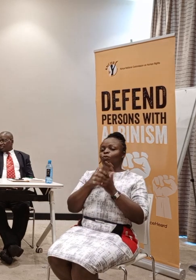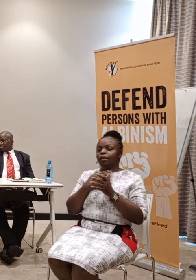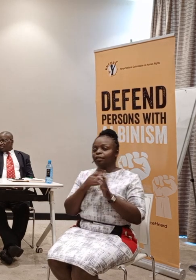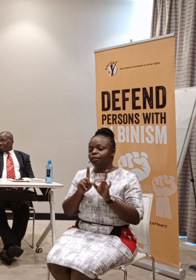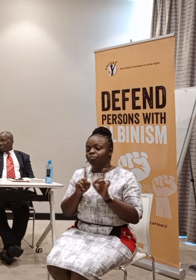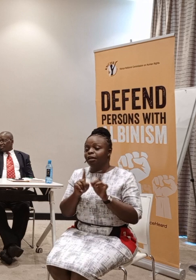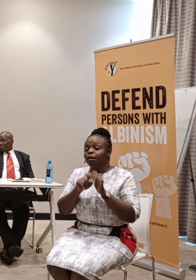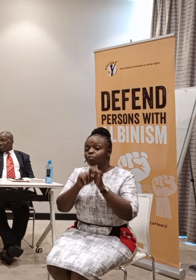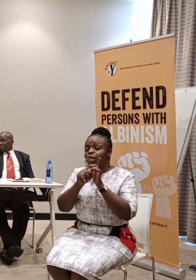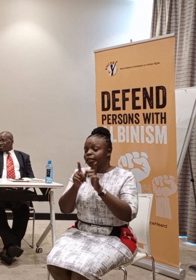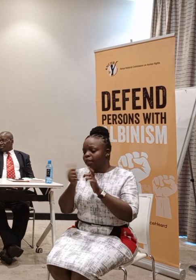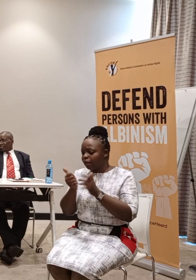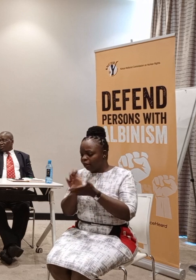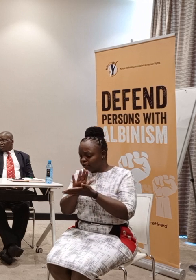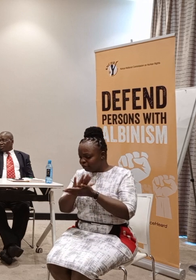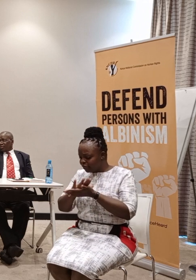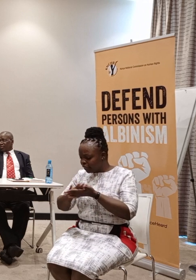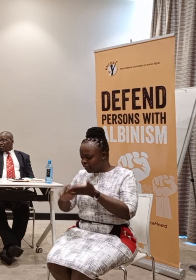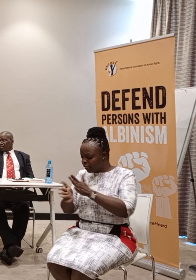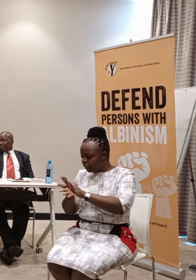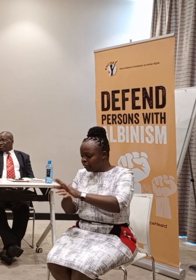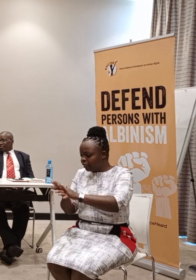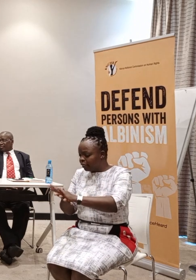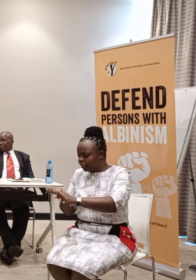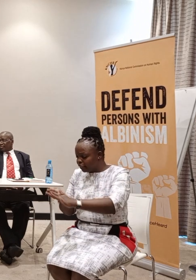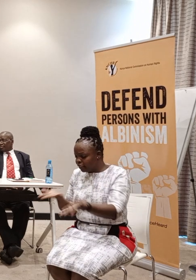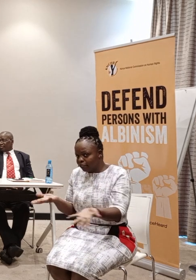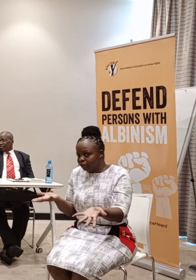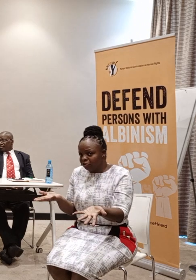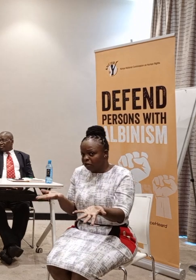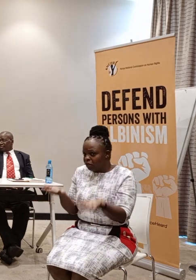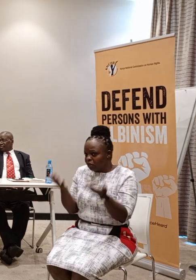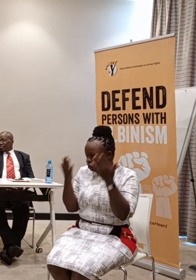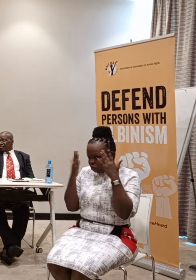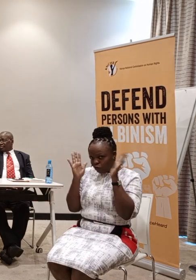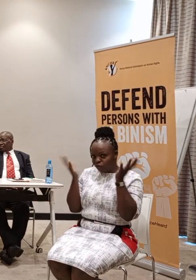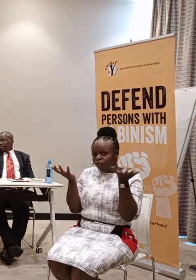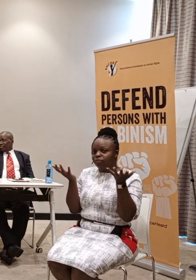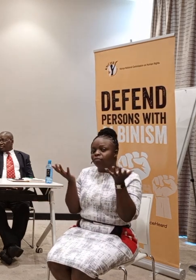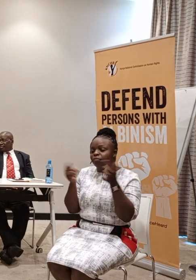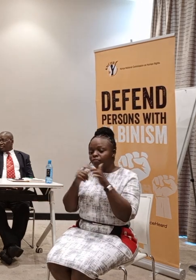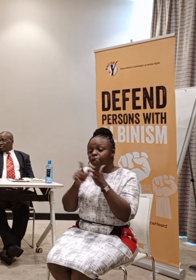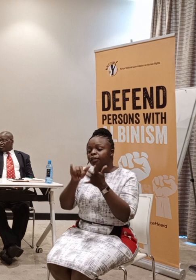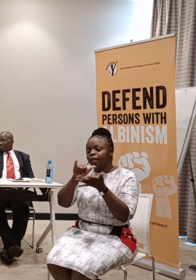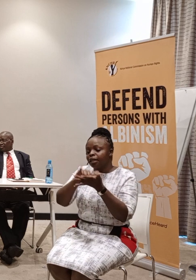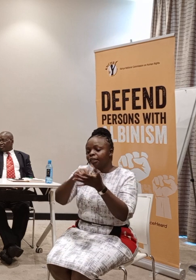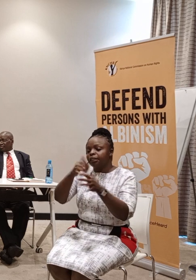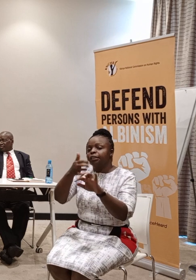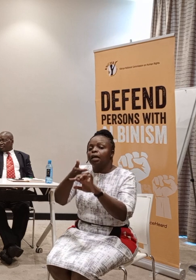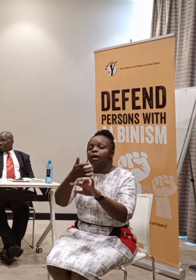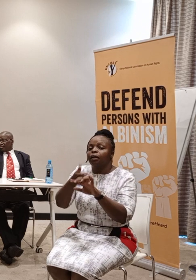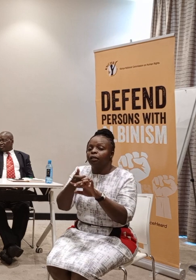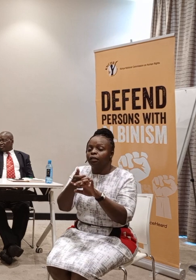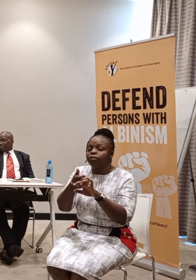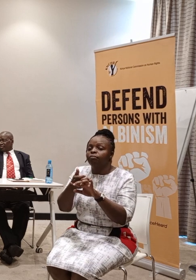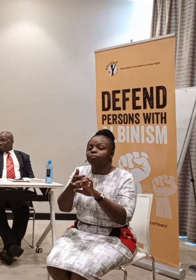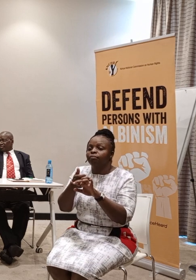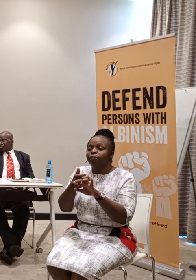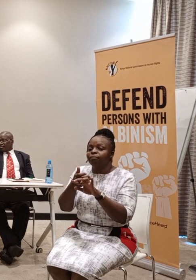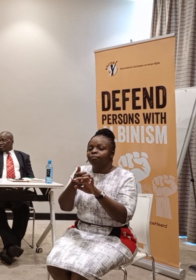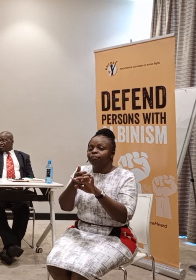unaona wanapanguza mkono subconsciously. Yeah, that is how hard it was.